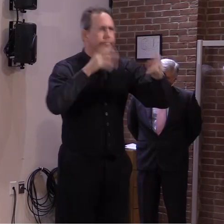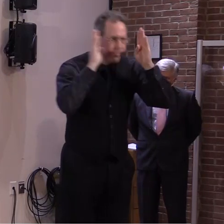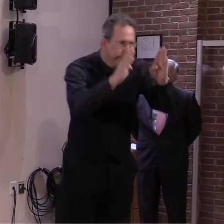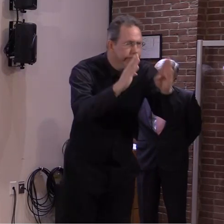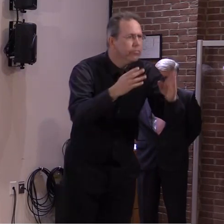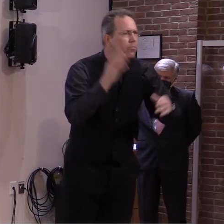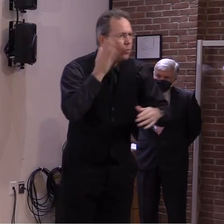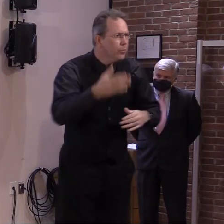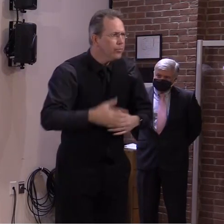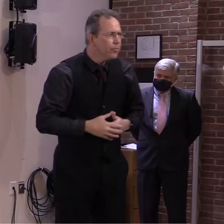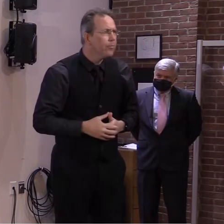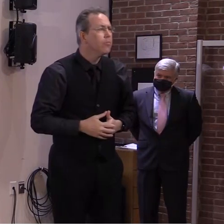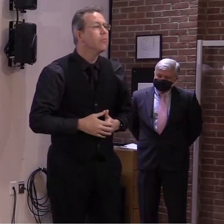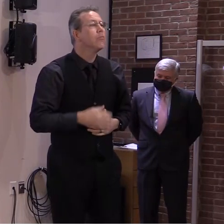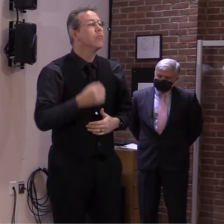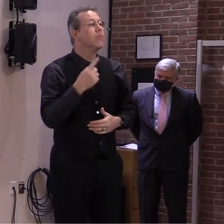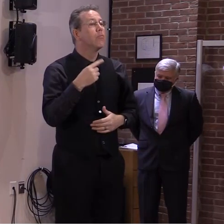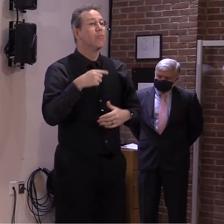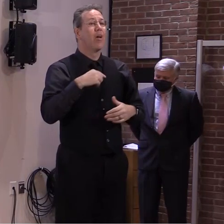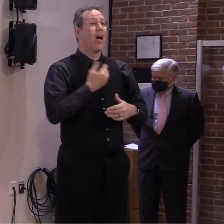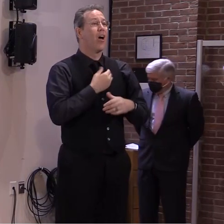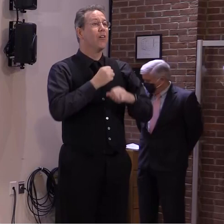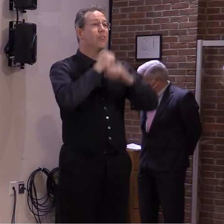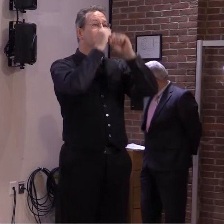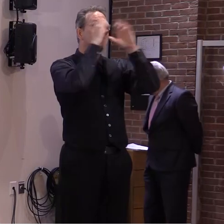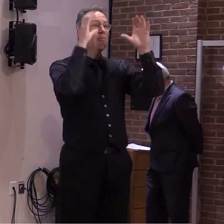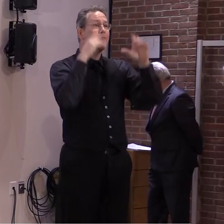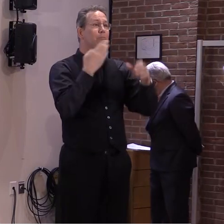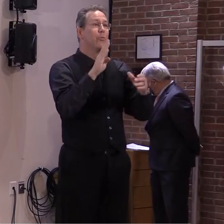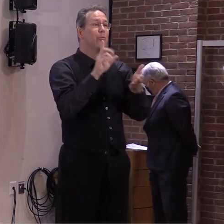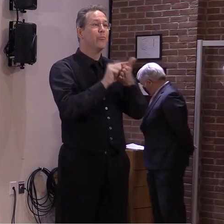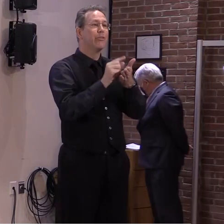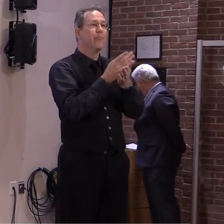that it's a solid plan, and that if we adhere to it,